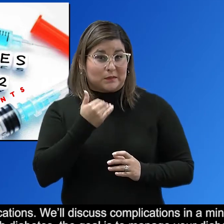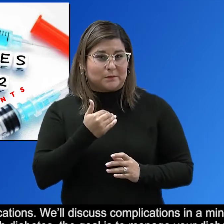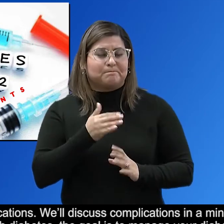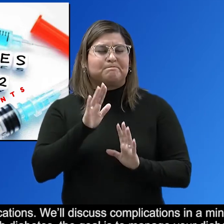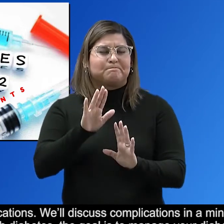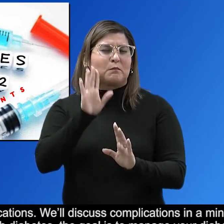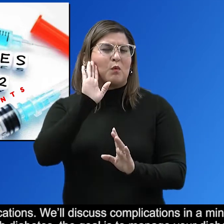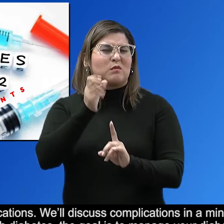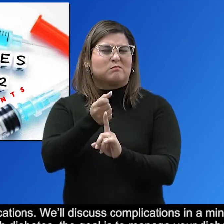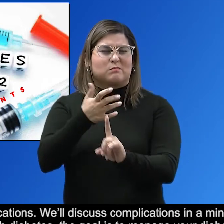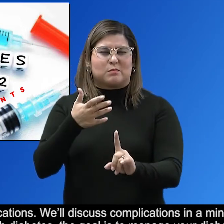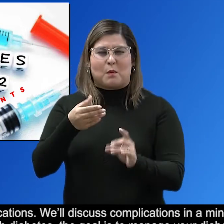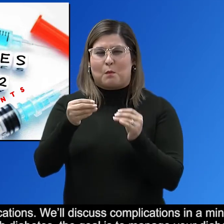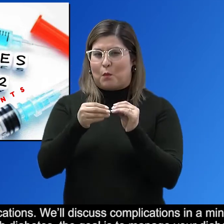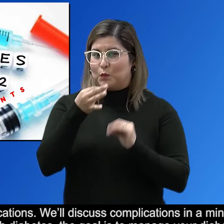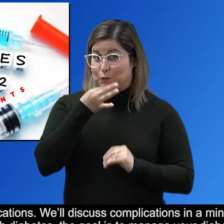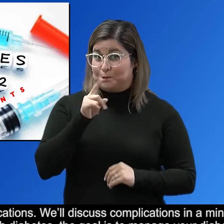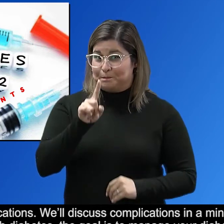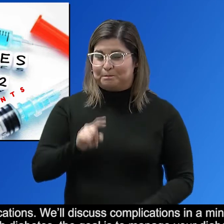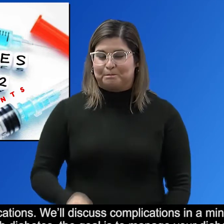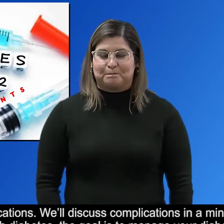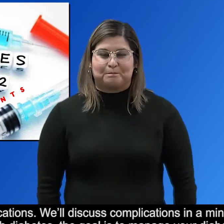We'll discuss complications in a minute.